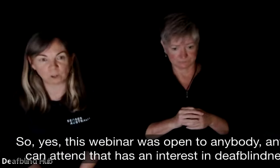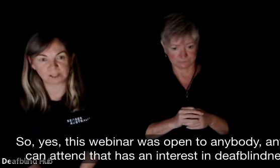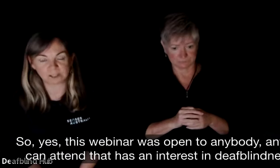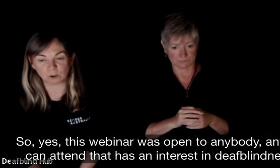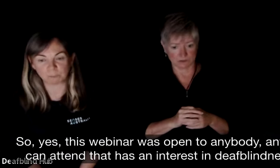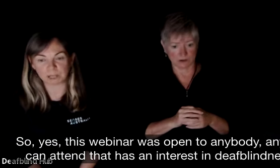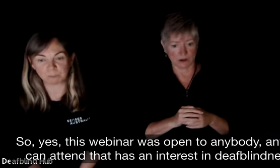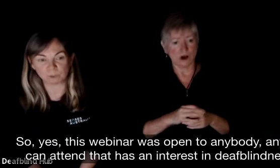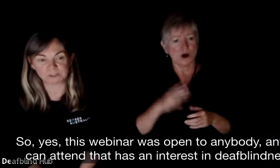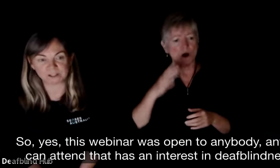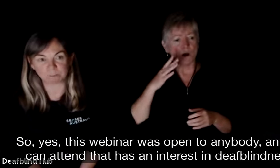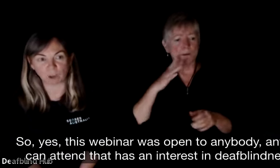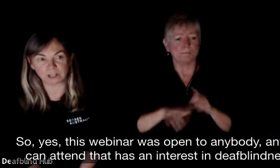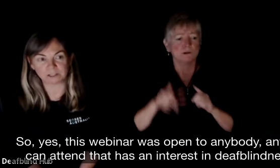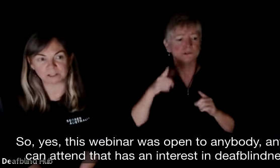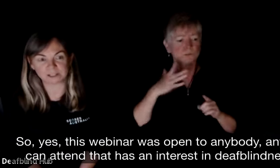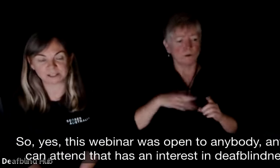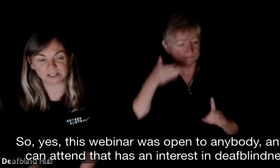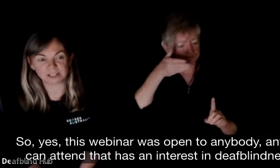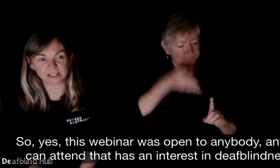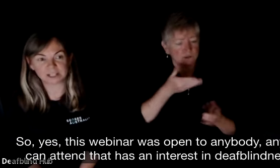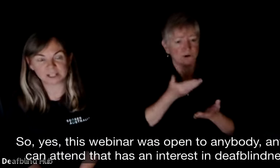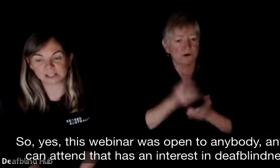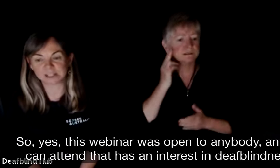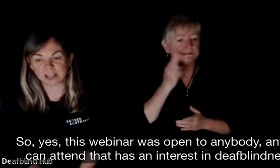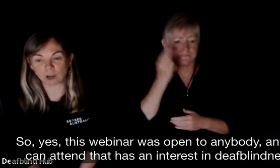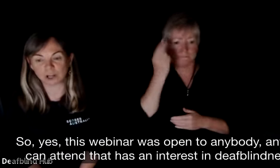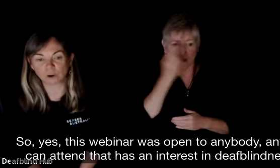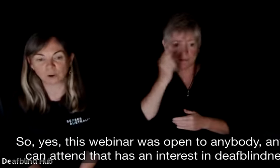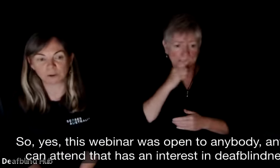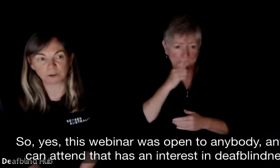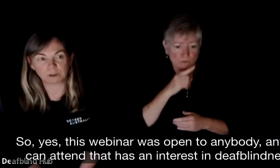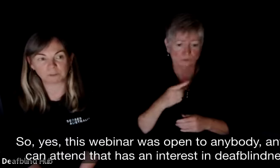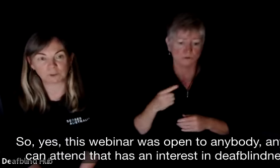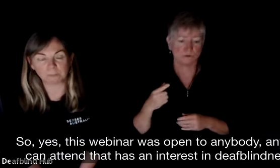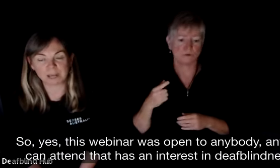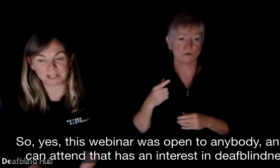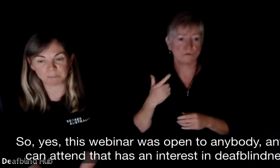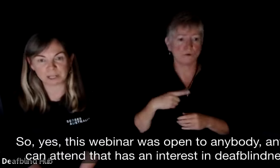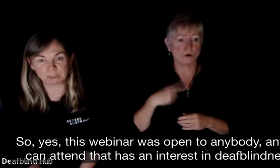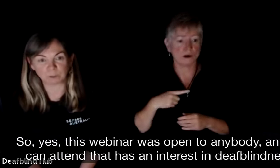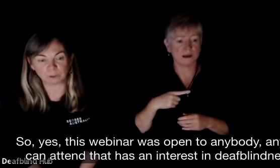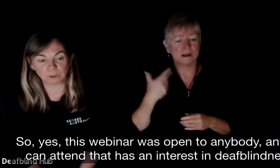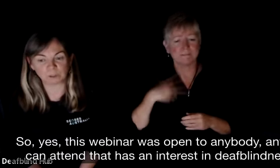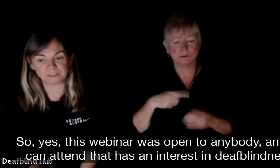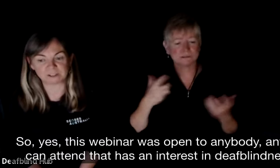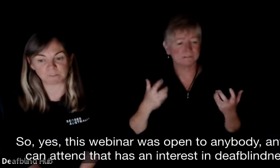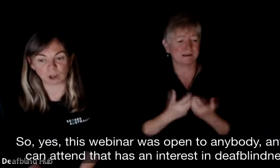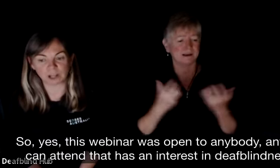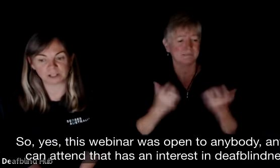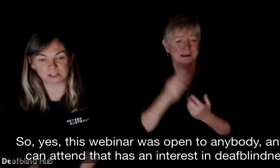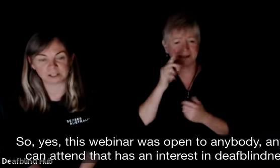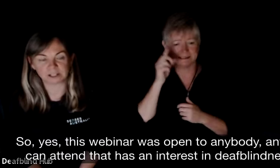mostly focusing on people with deaf blindness, is that I know for many people with